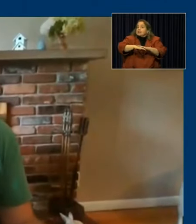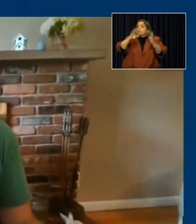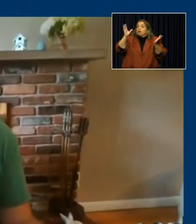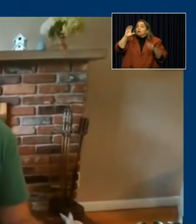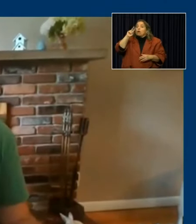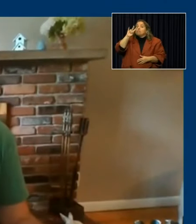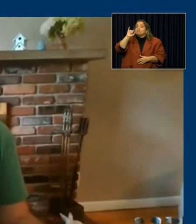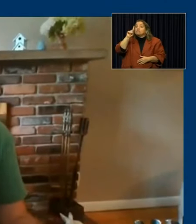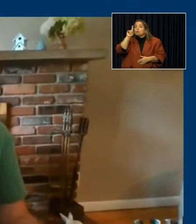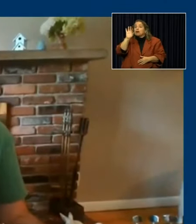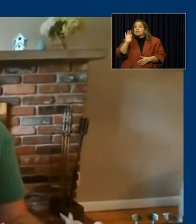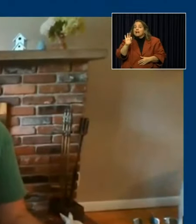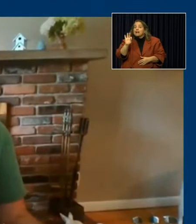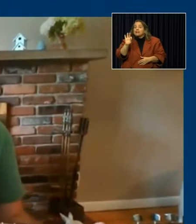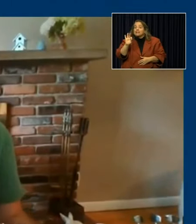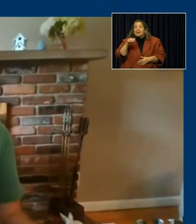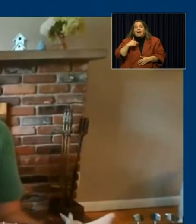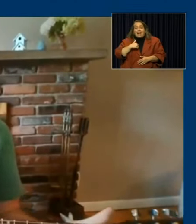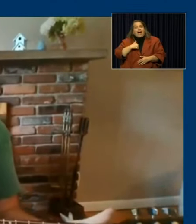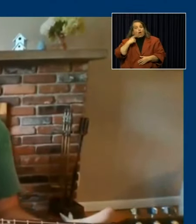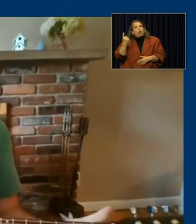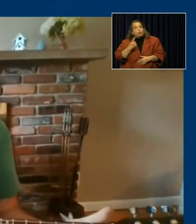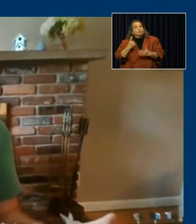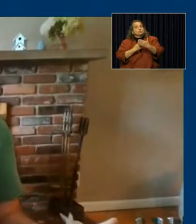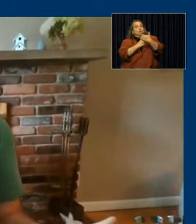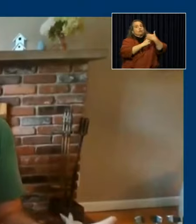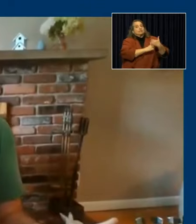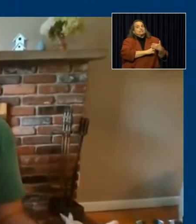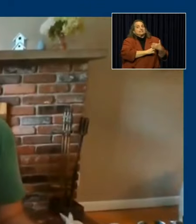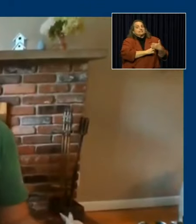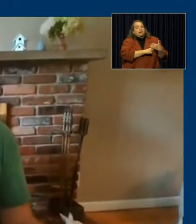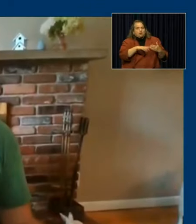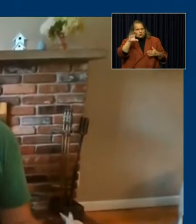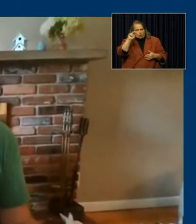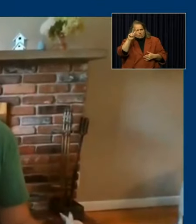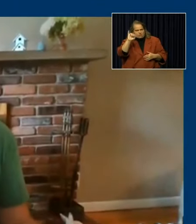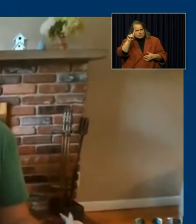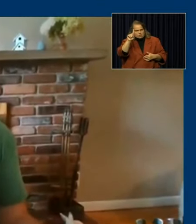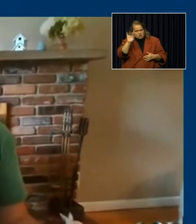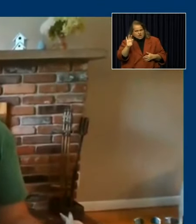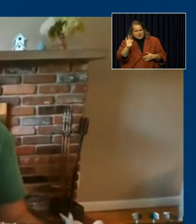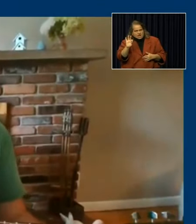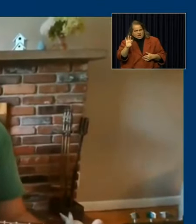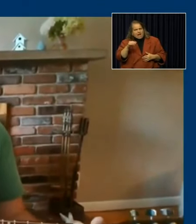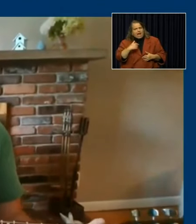COVID one night, I quarantined. COVID one night.